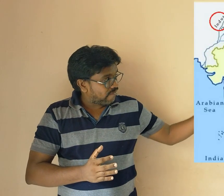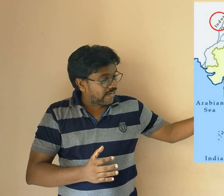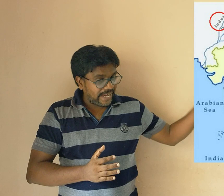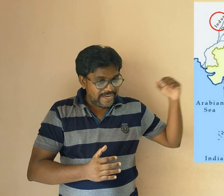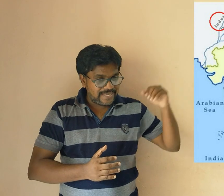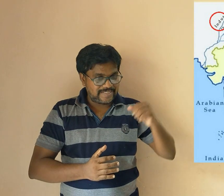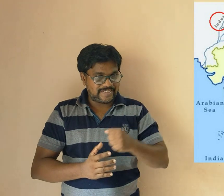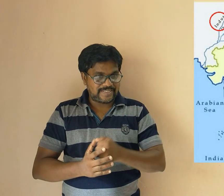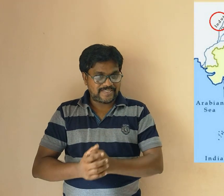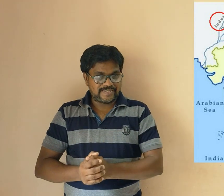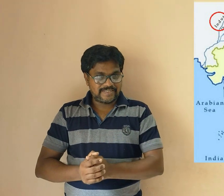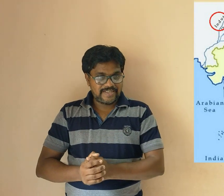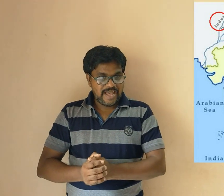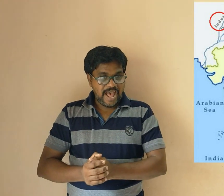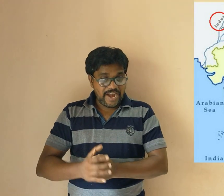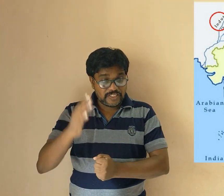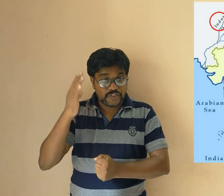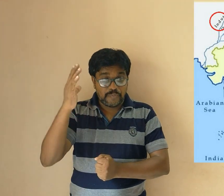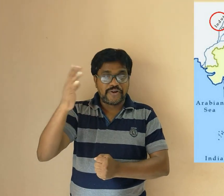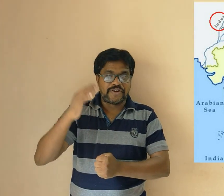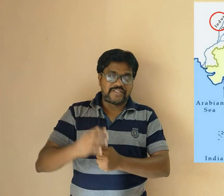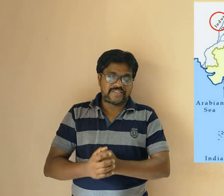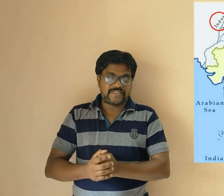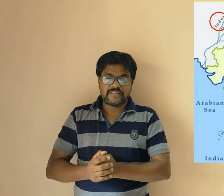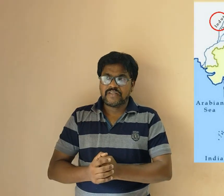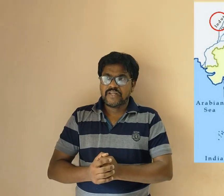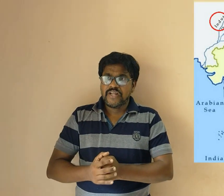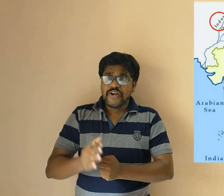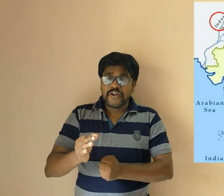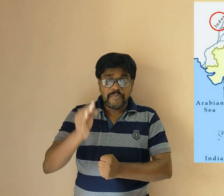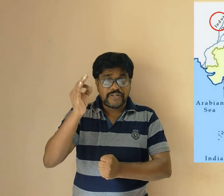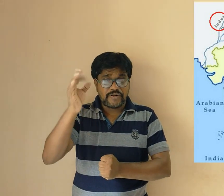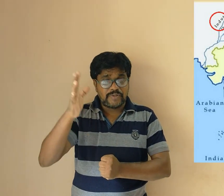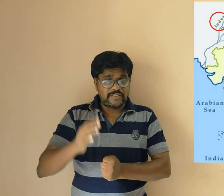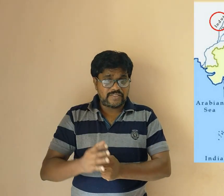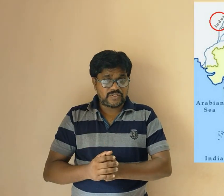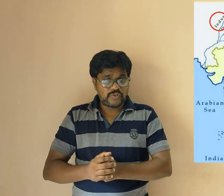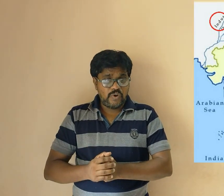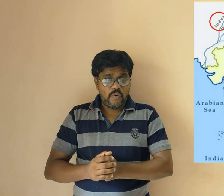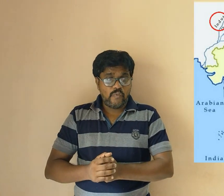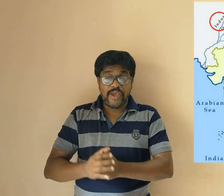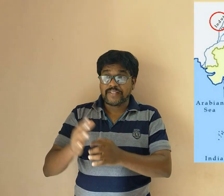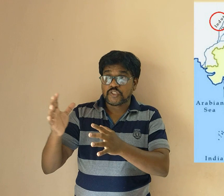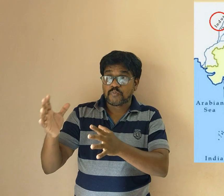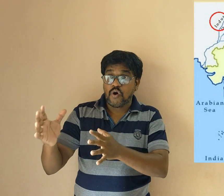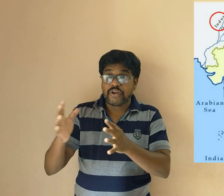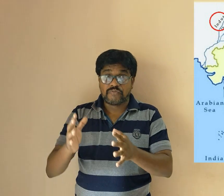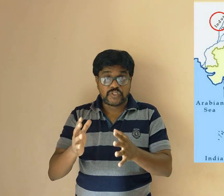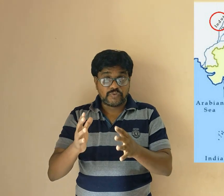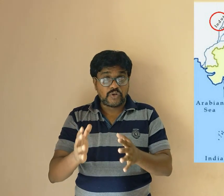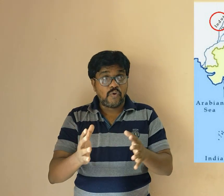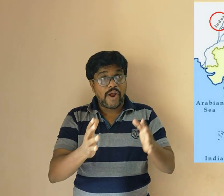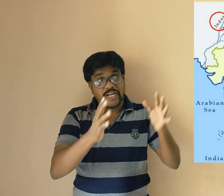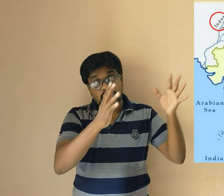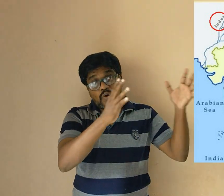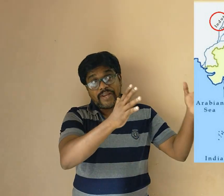river Indus and its tributaries. Tributary means where the small rivers will go and join in